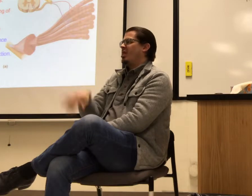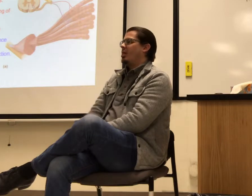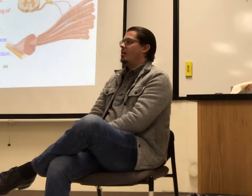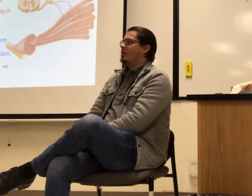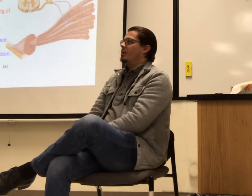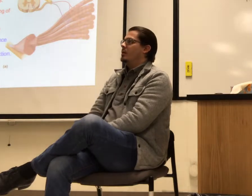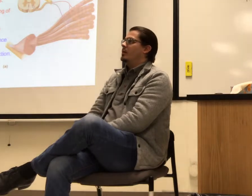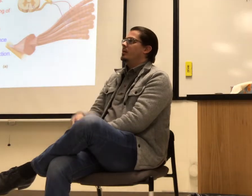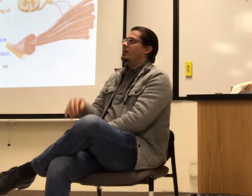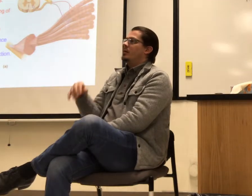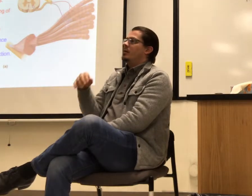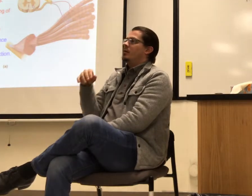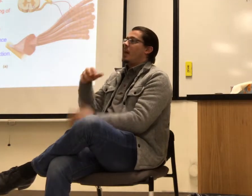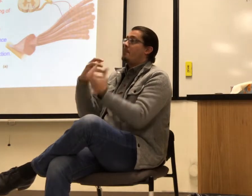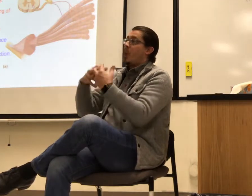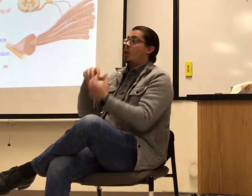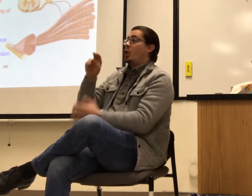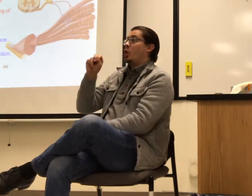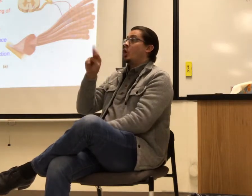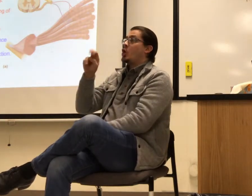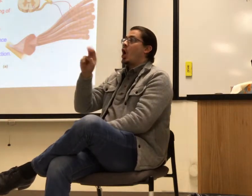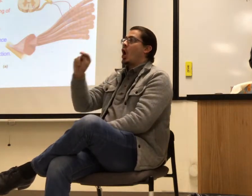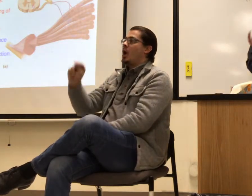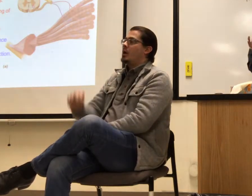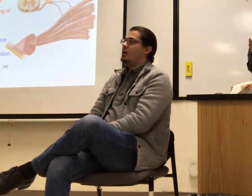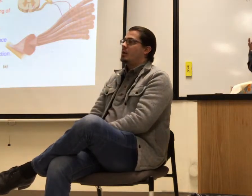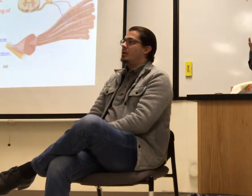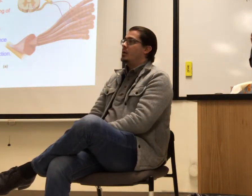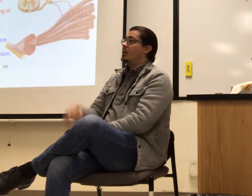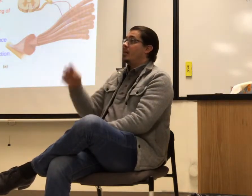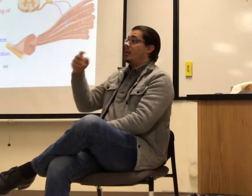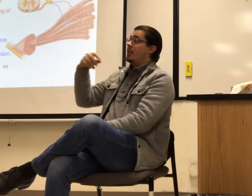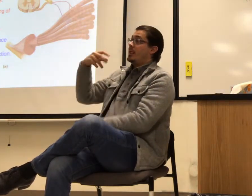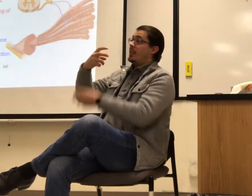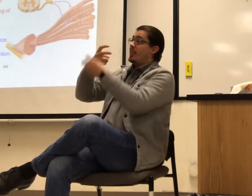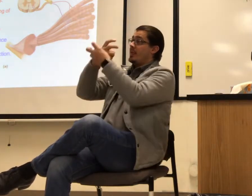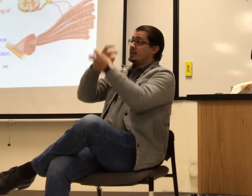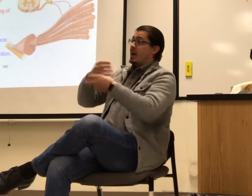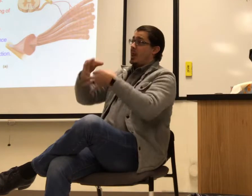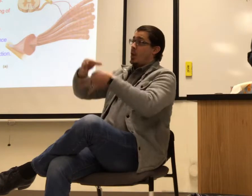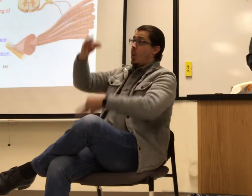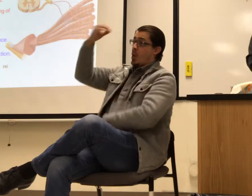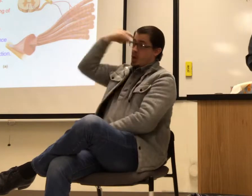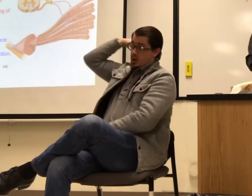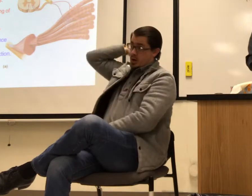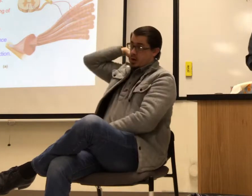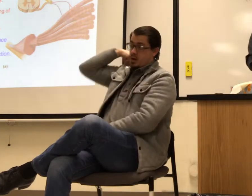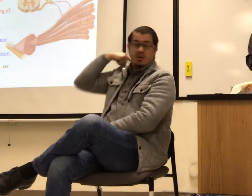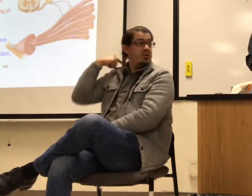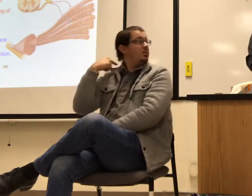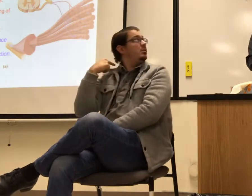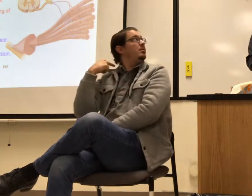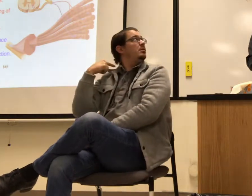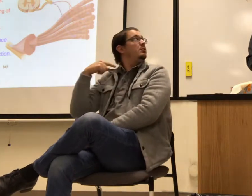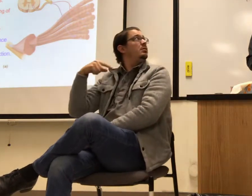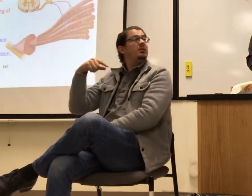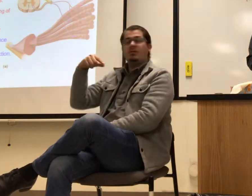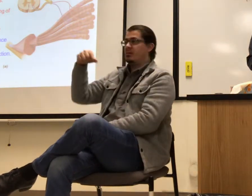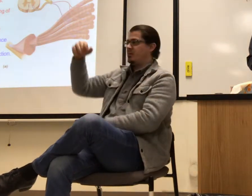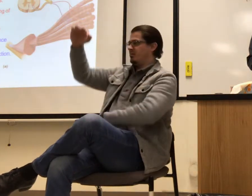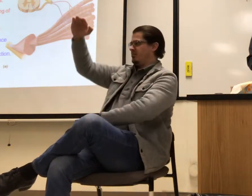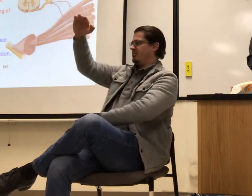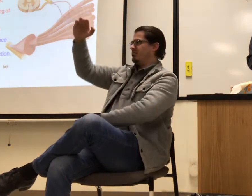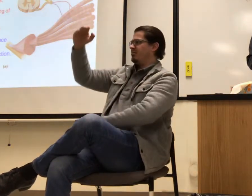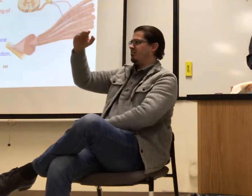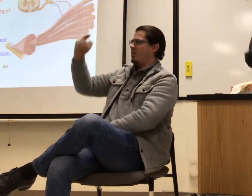it yet because we haven't had the nervous system, but the spinal cord was about this long, okay, about a foot and a